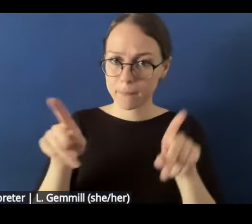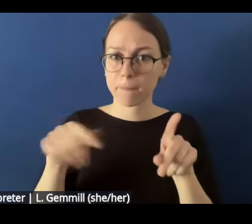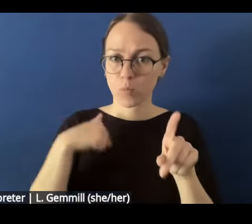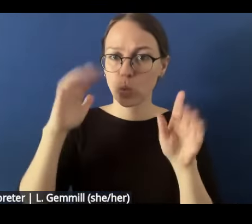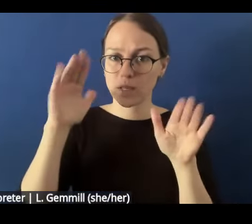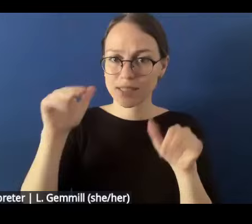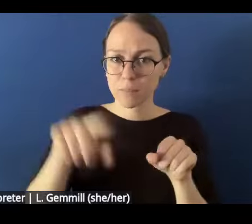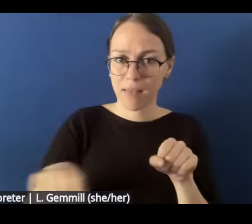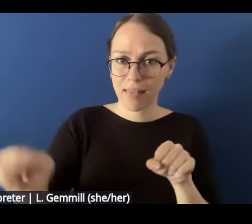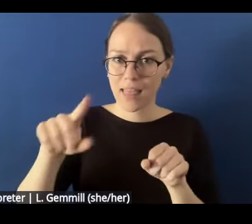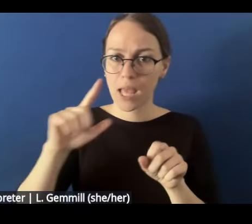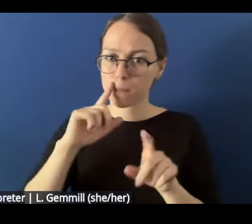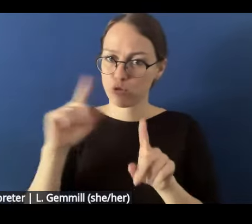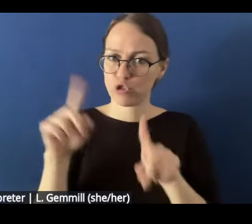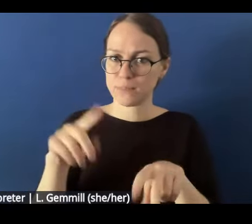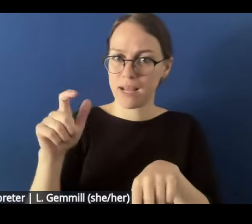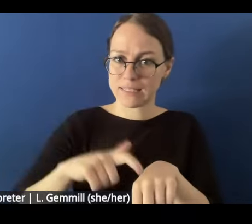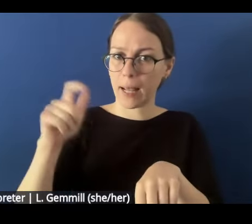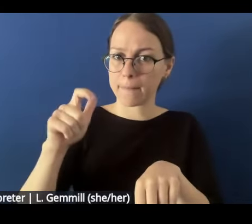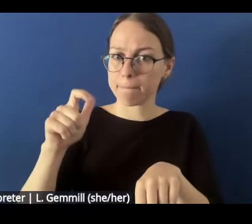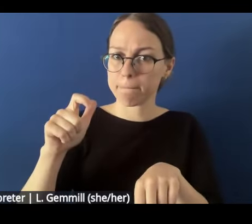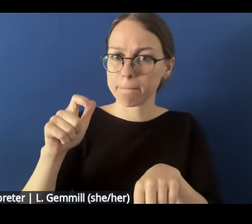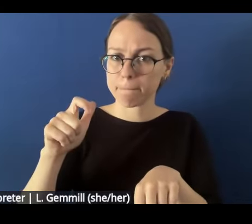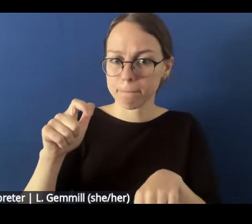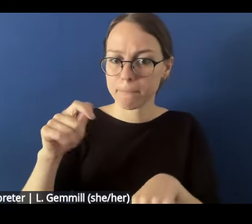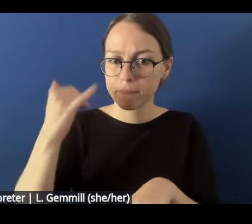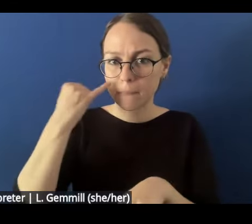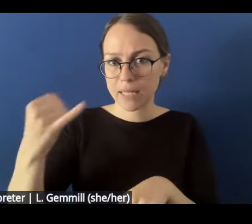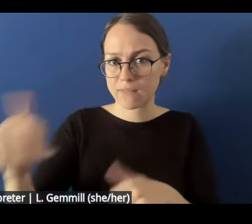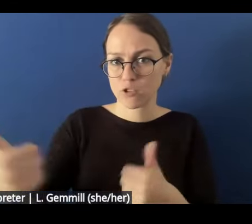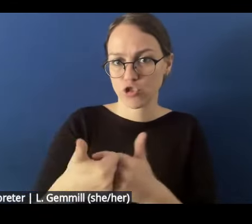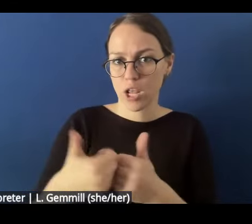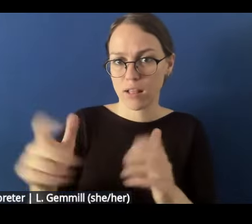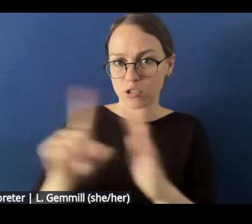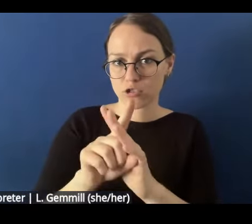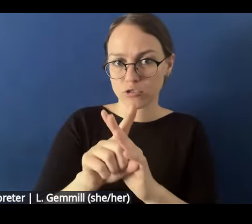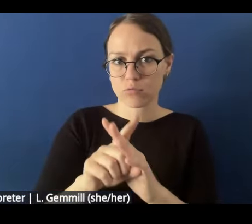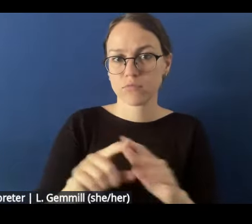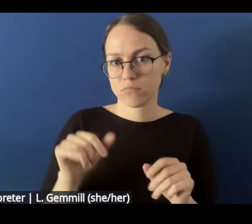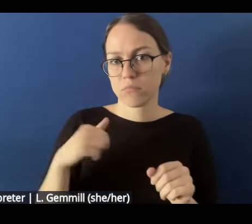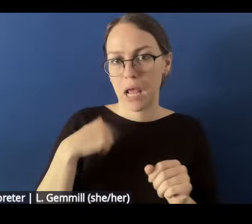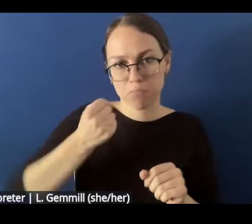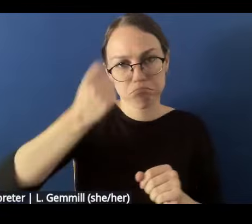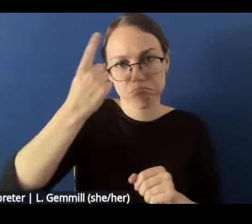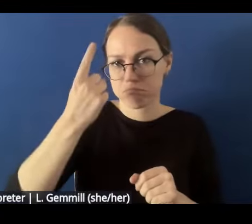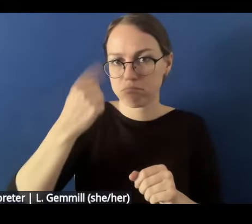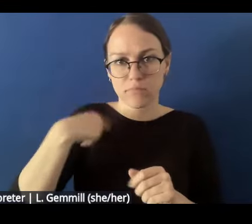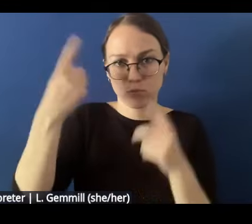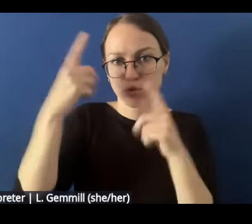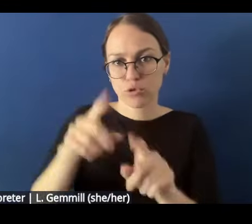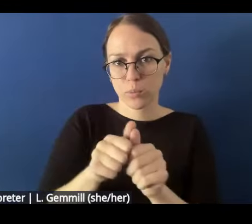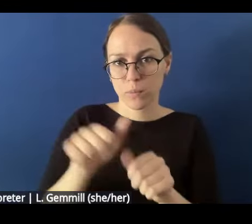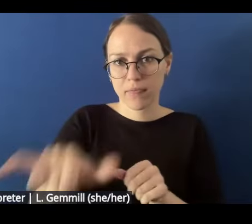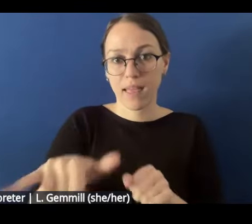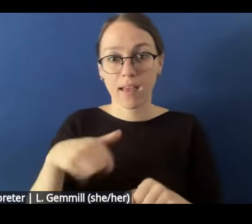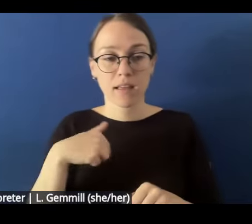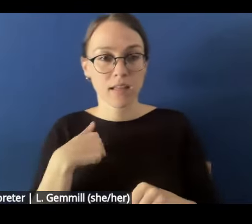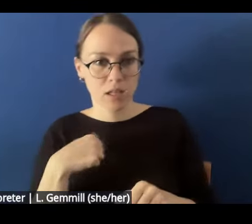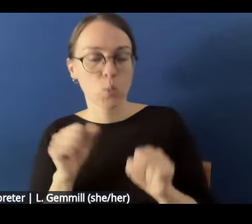respond in a very timely fashion if there is a challenge. Yep. That makes a whole lot of sense to me. Yeah, and I think we can absolutely do that as a